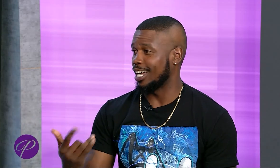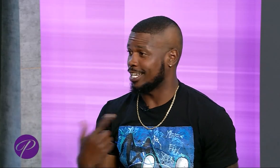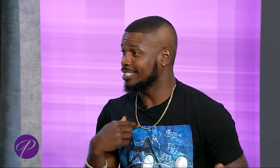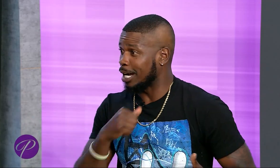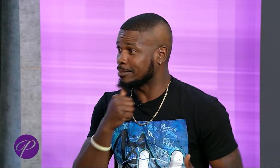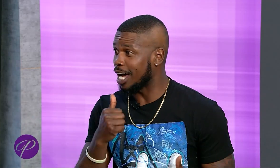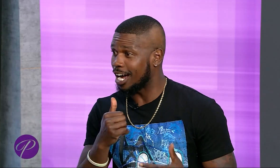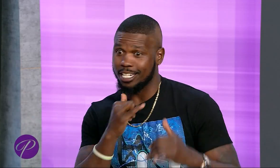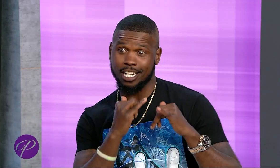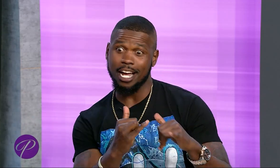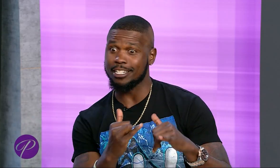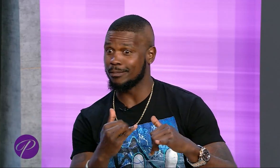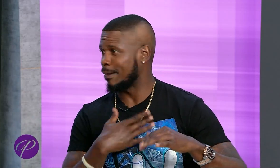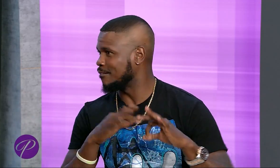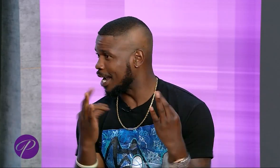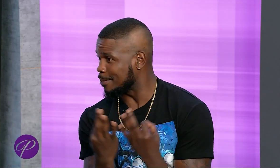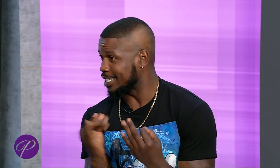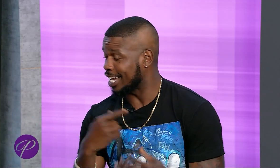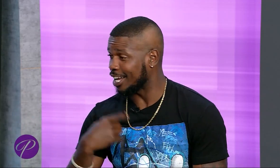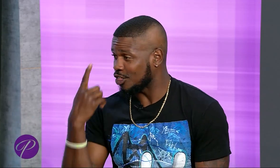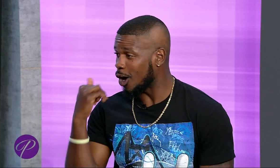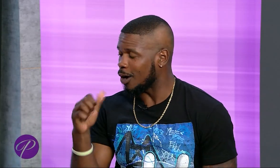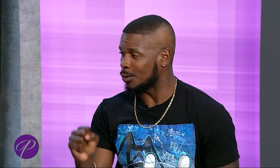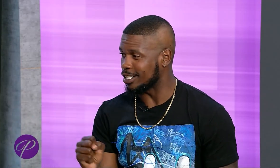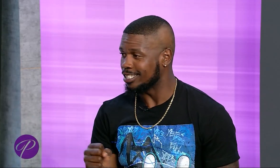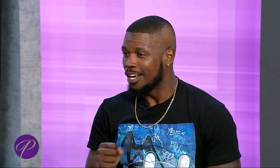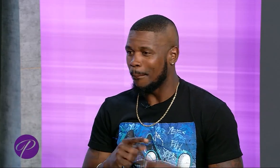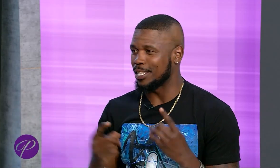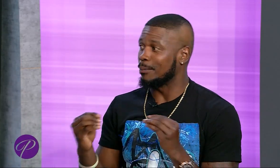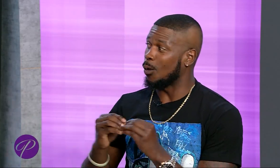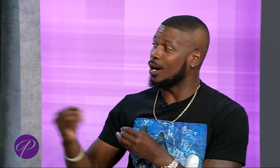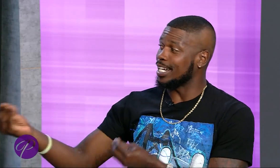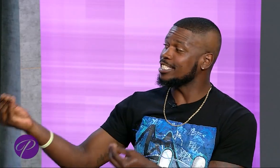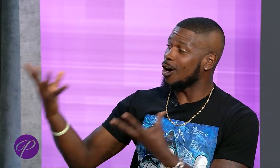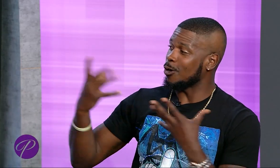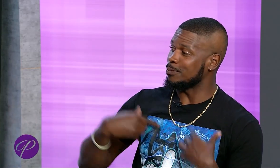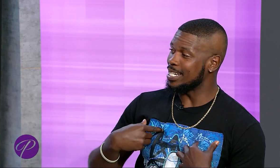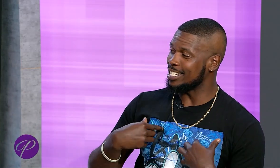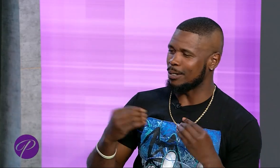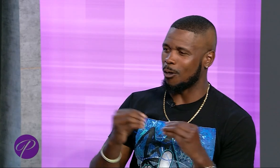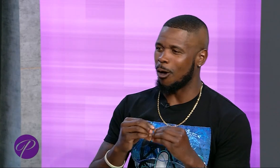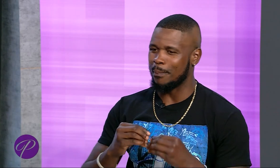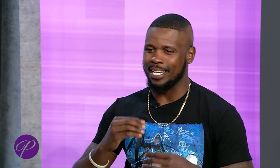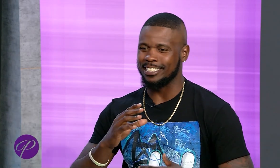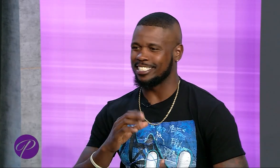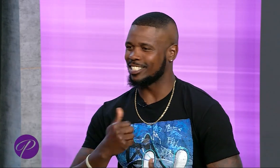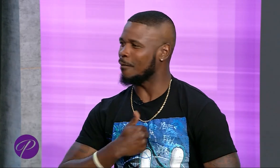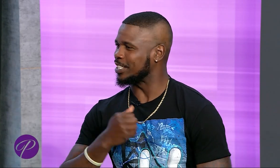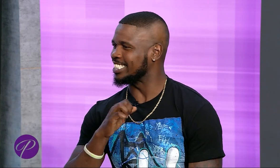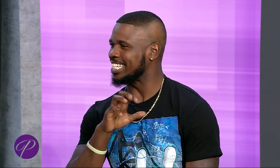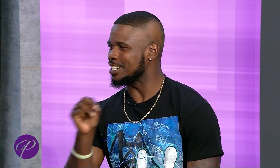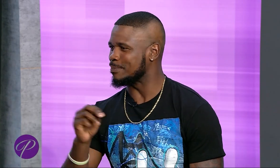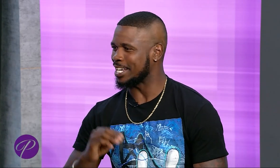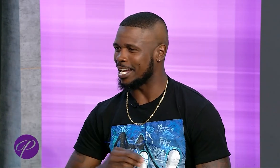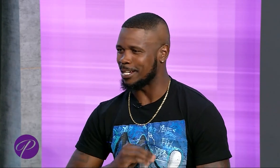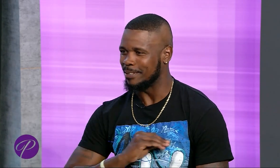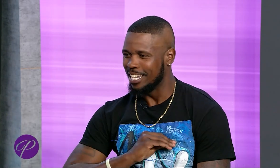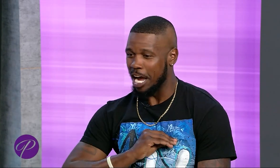guess I'm not like my family like I thought I was. But the more they told me, the more my self-esteem became